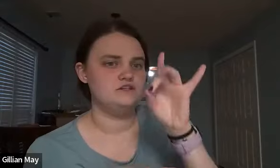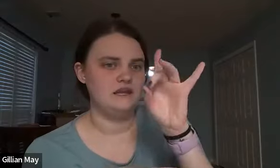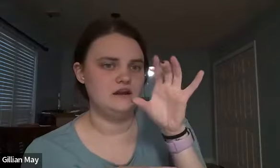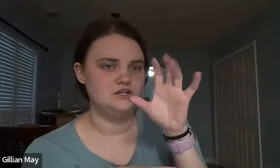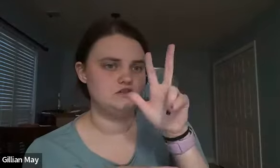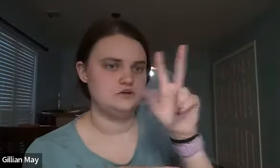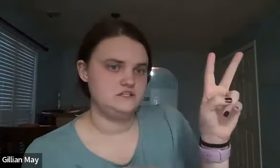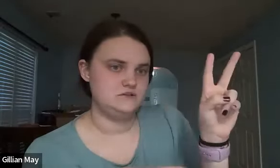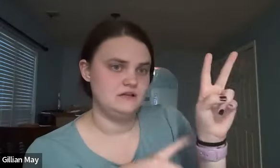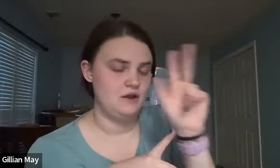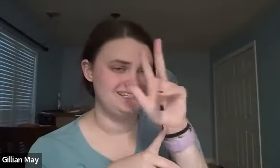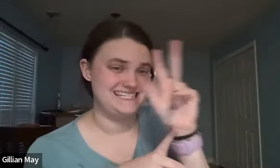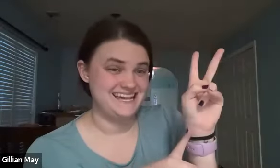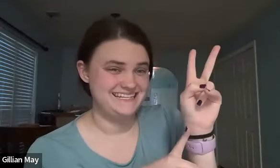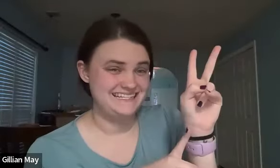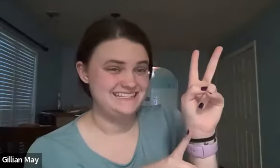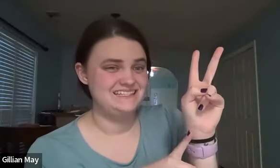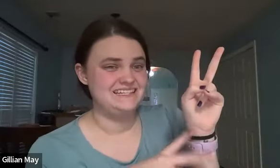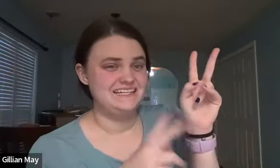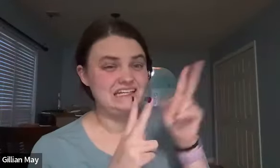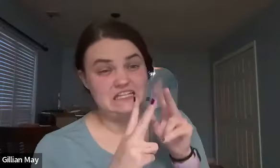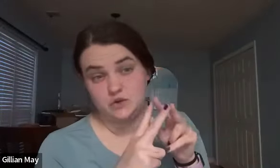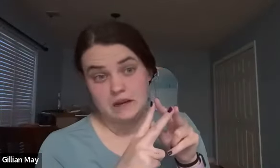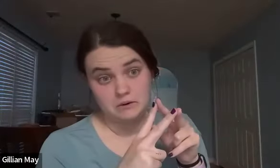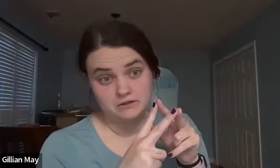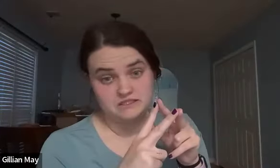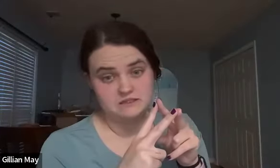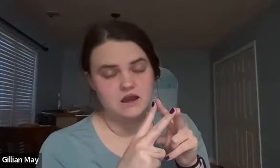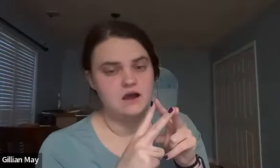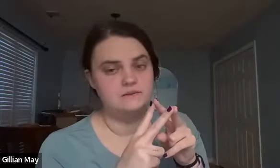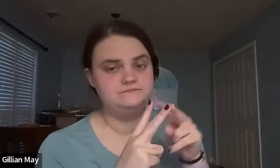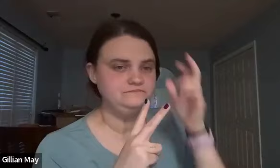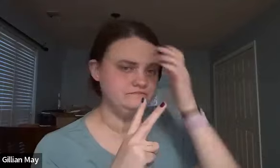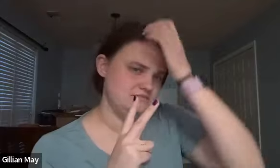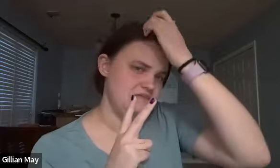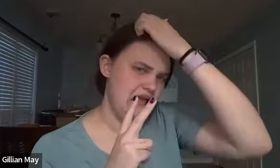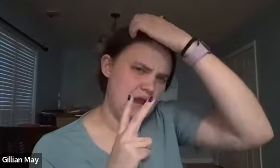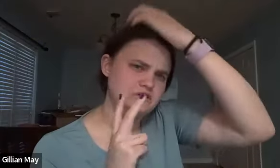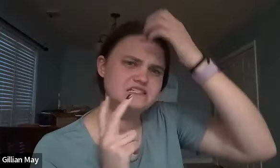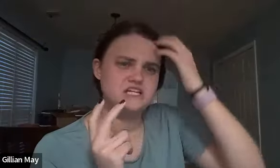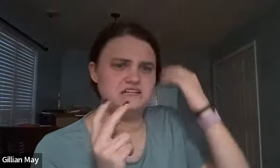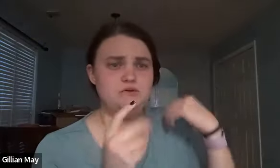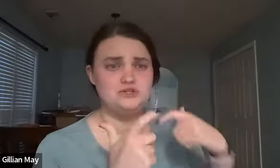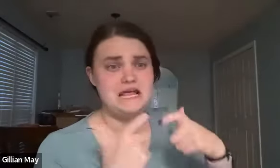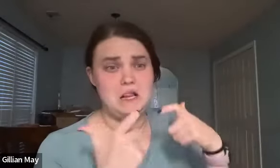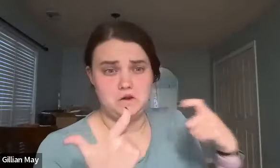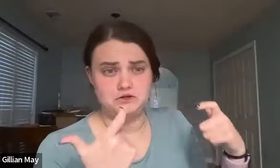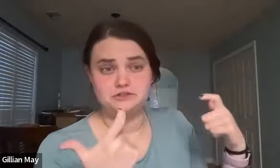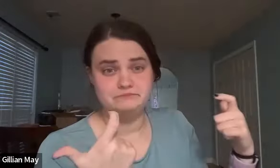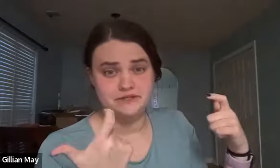doing 832, like how I slide it. Either way works. I would suggest if you are doing a longer, bigger